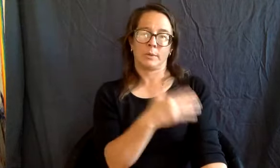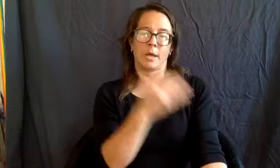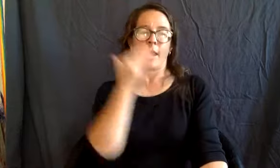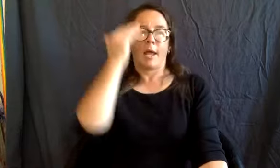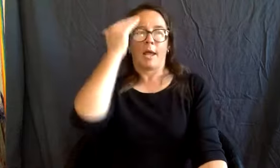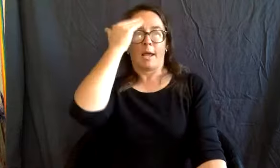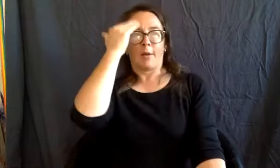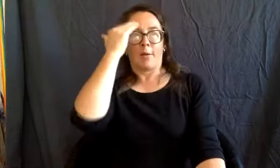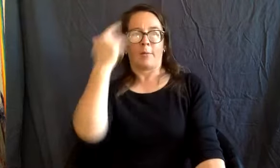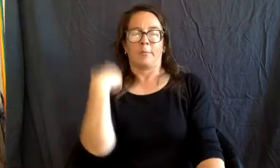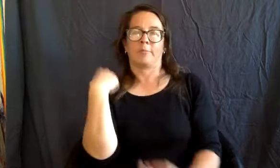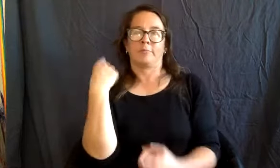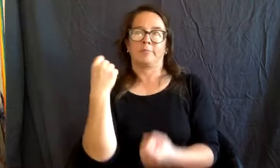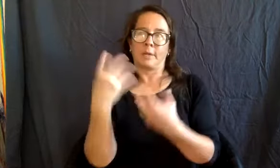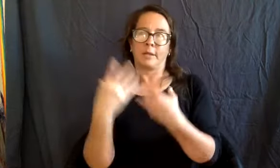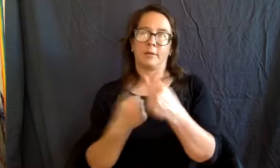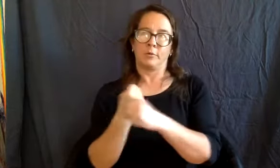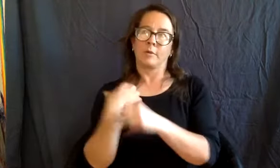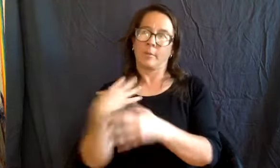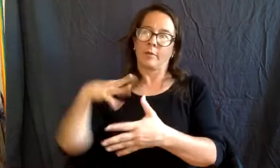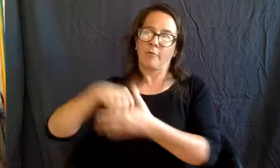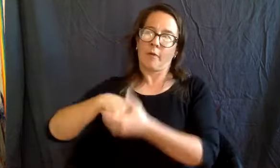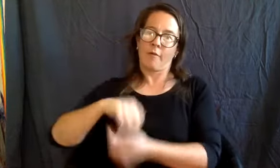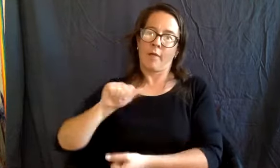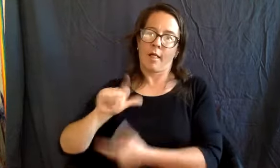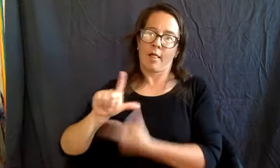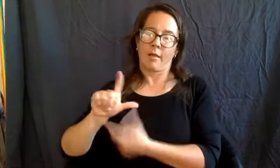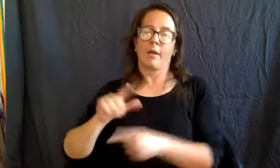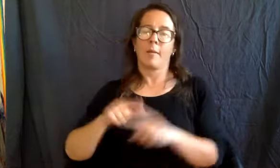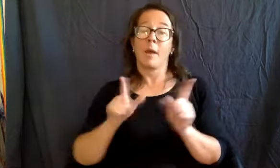time ago, I mean, it still was very emotional to me.